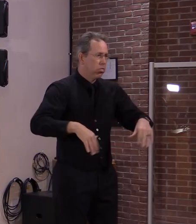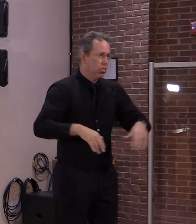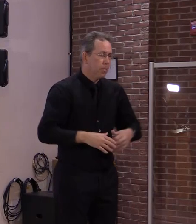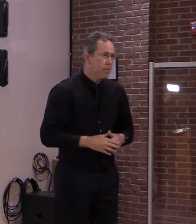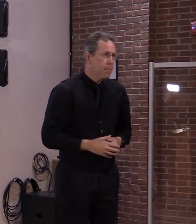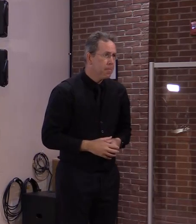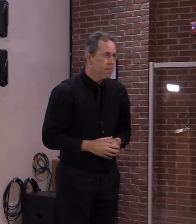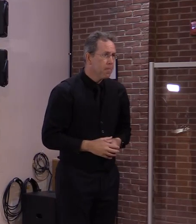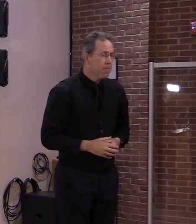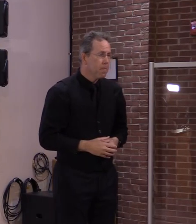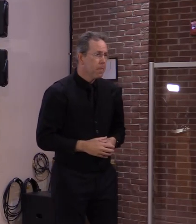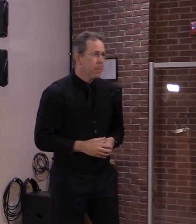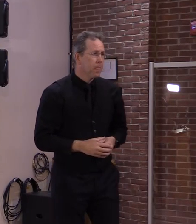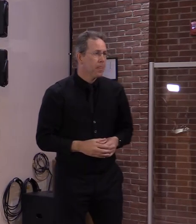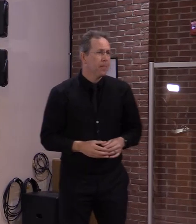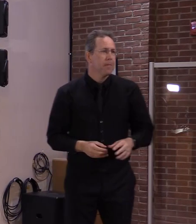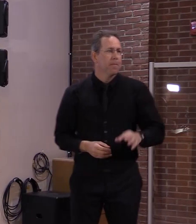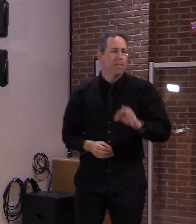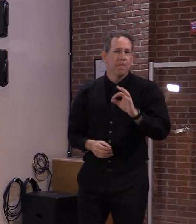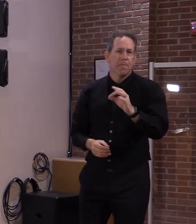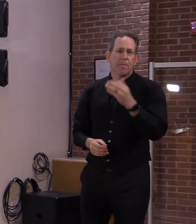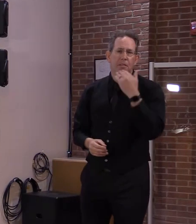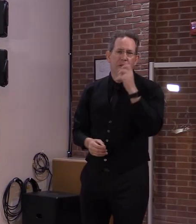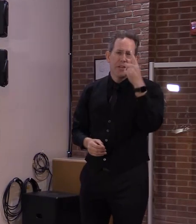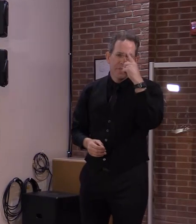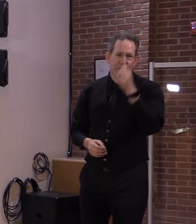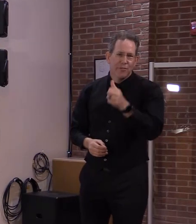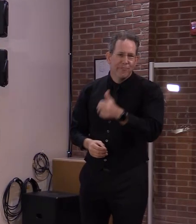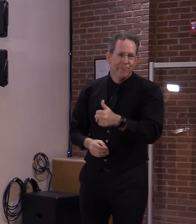Thank you, Governor, and we'll talk again on Friday.